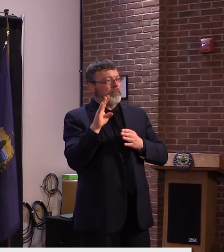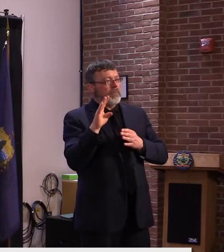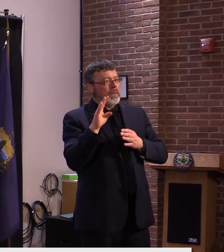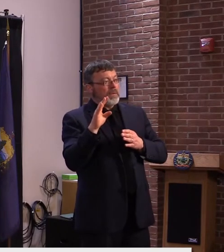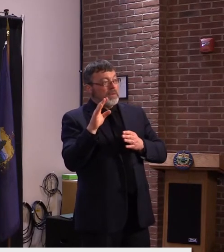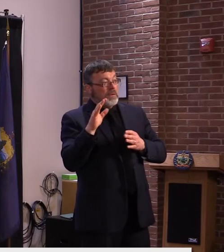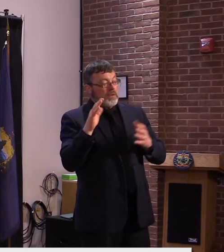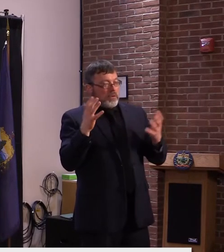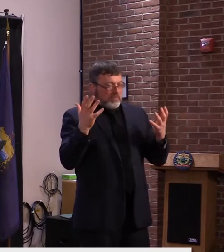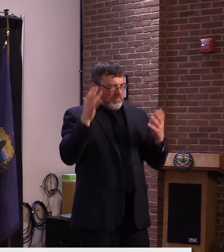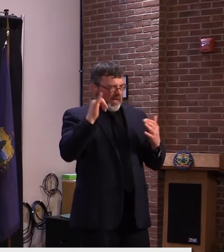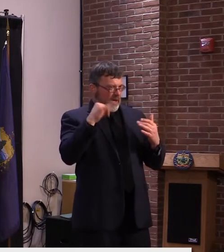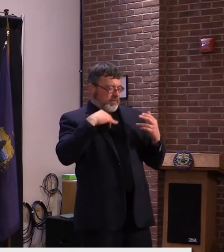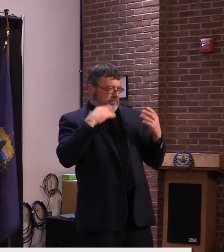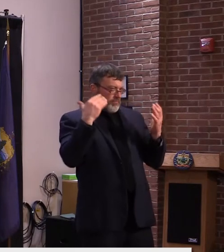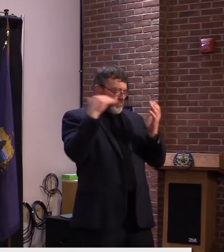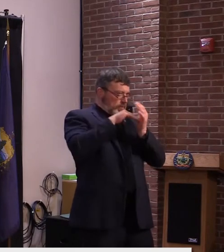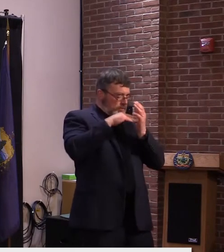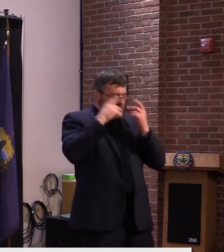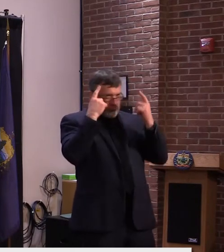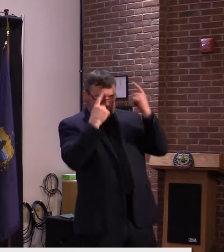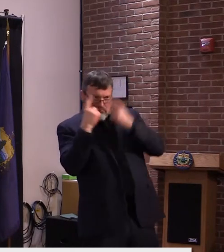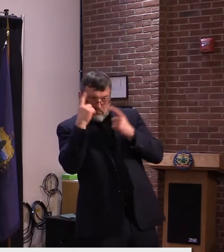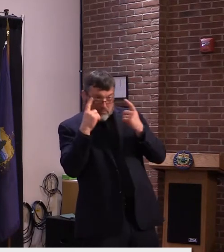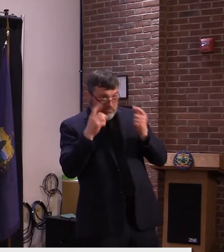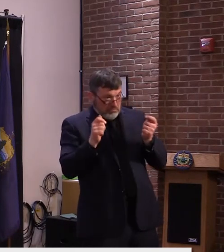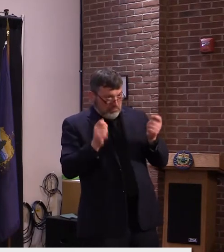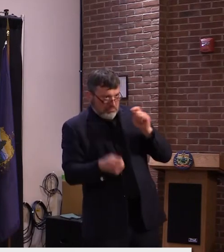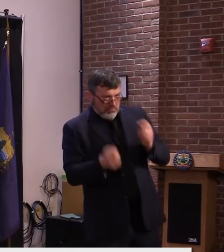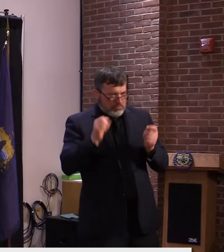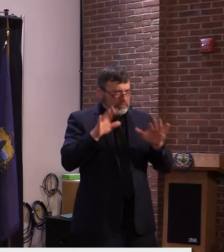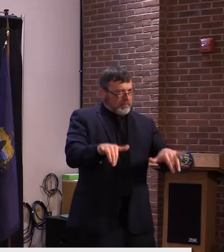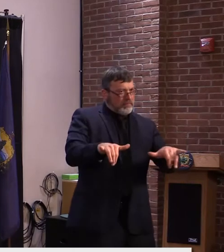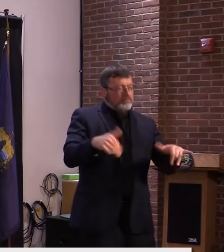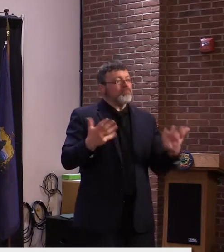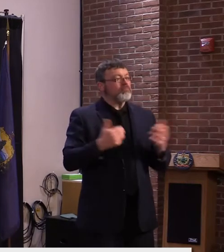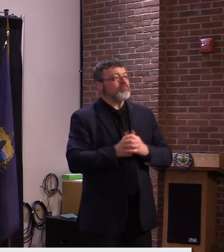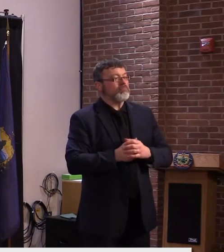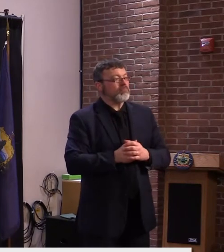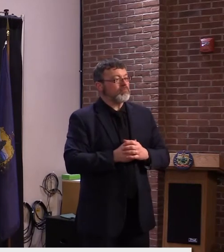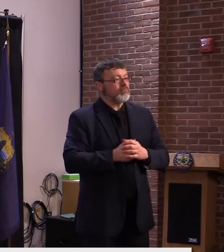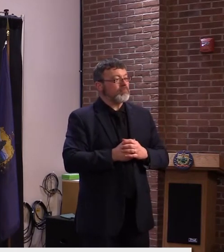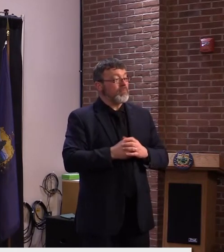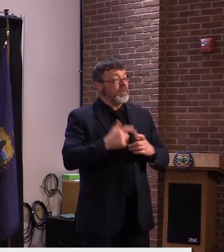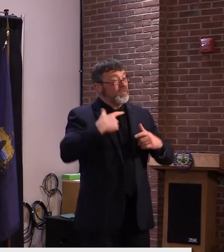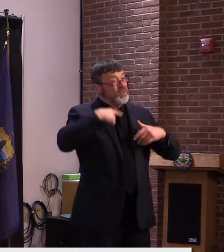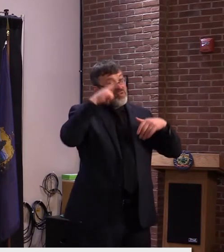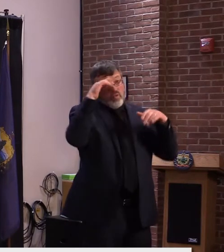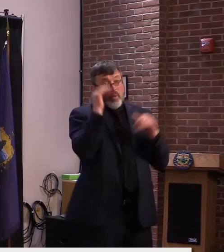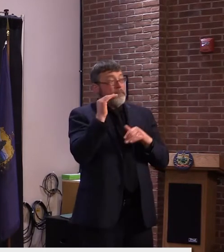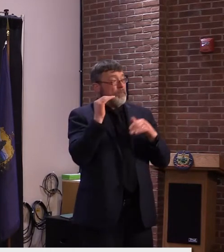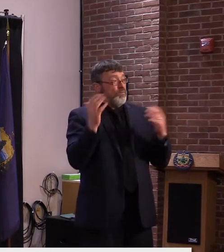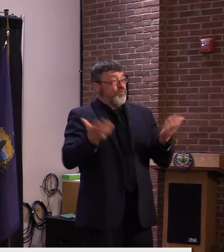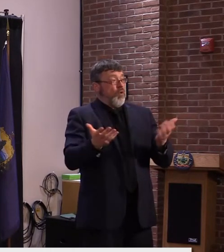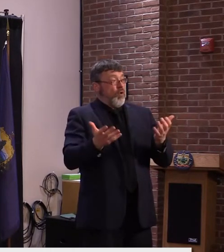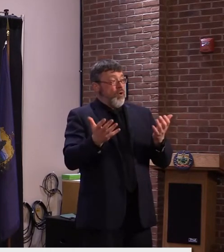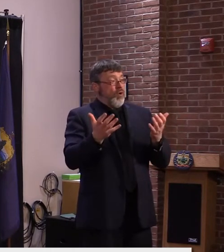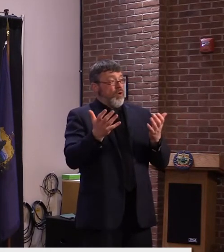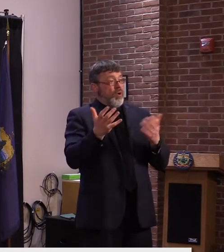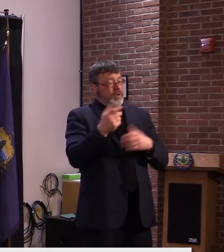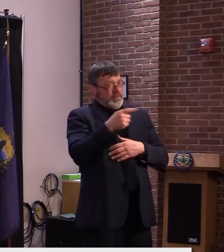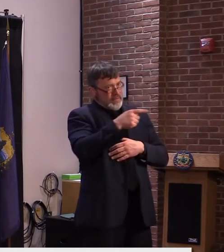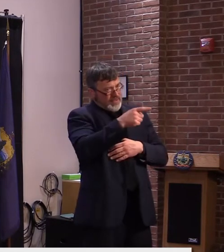or not, and we're contemplating that. And I, you know, the sooner we can get people, kids in